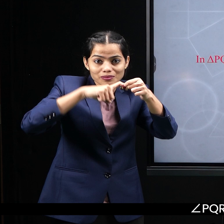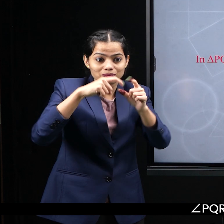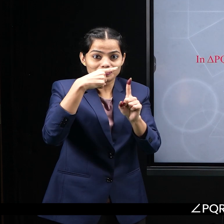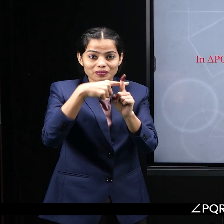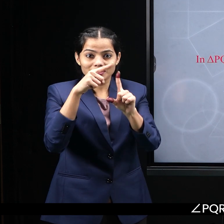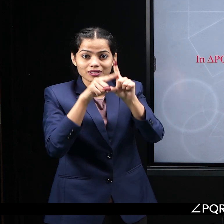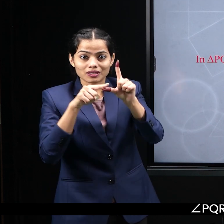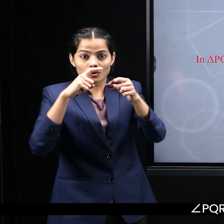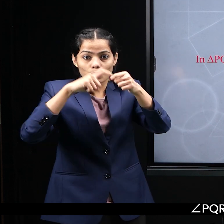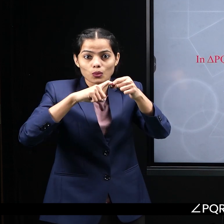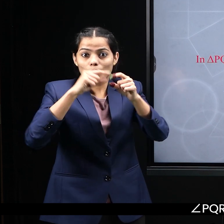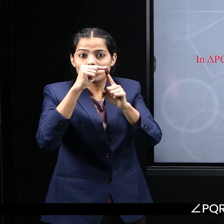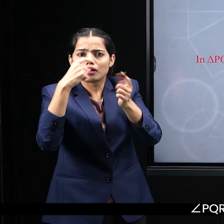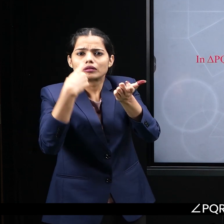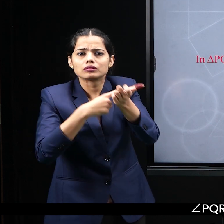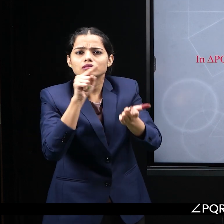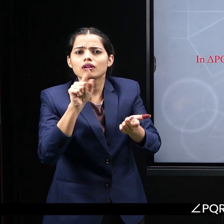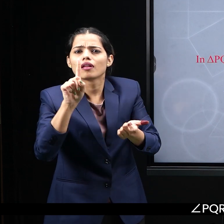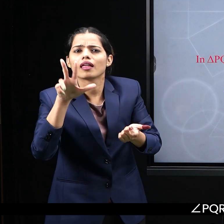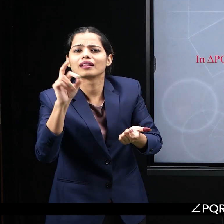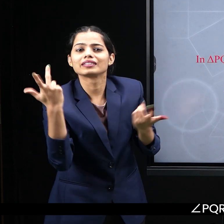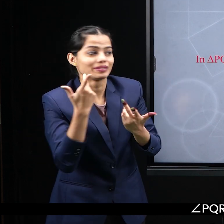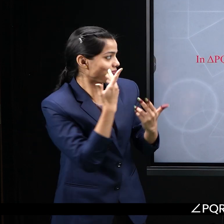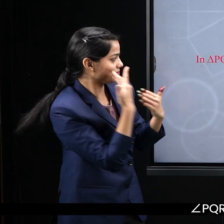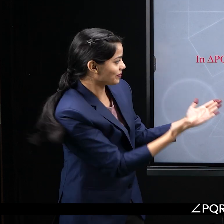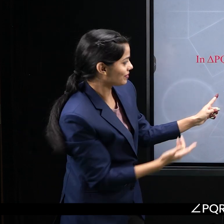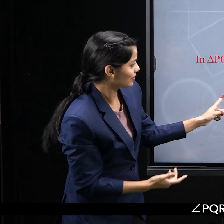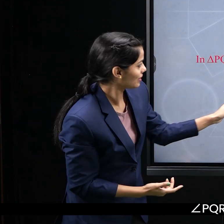plus angle QPR is equal to 180 degrees.